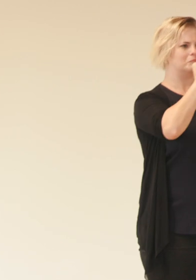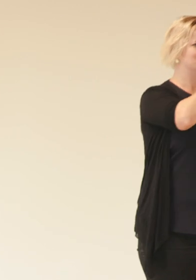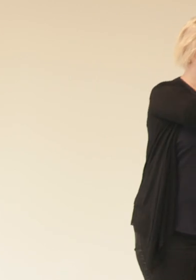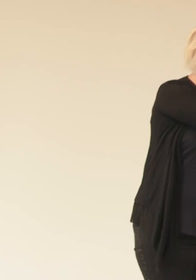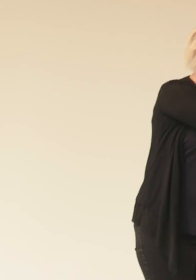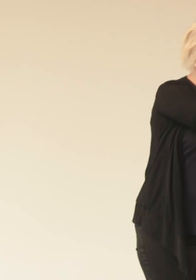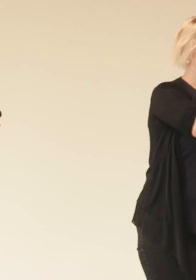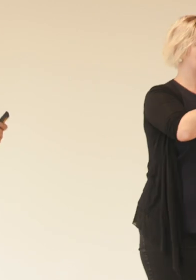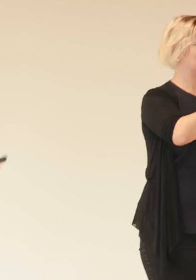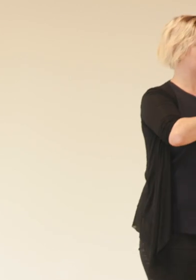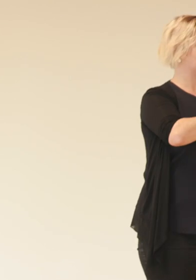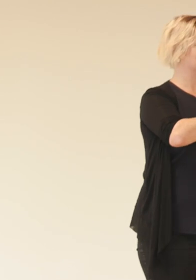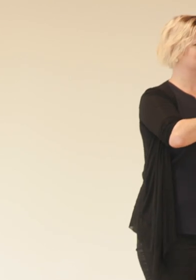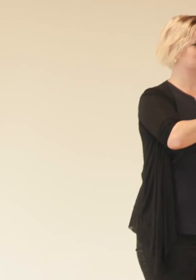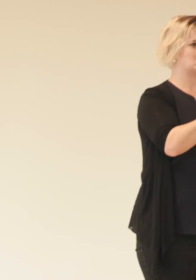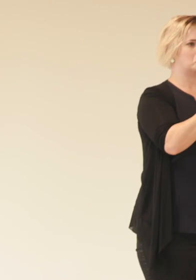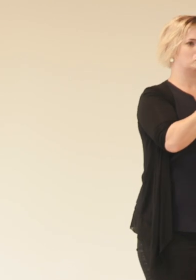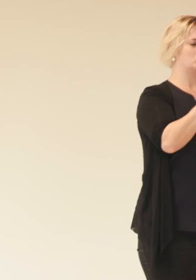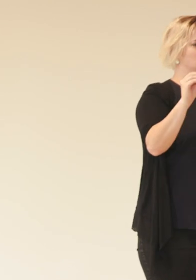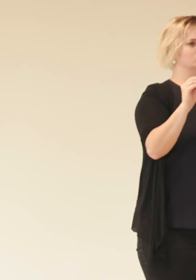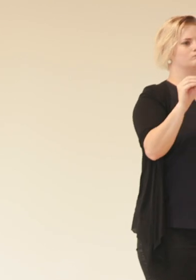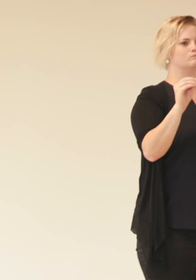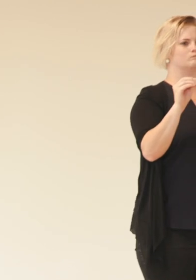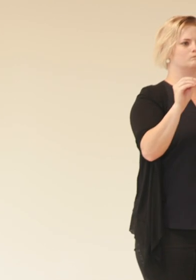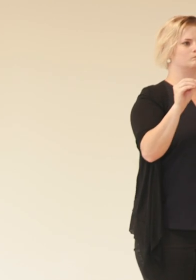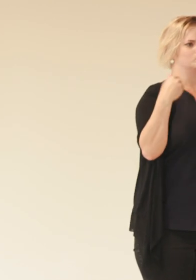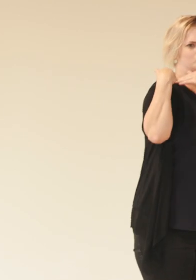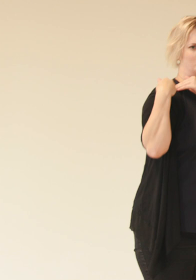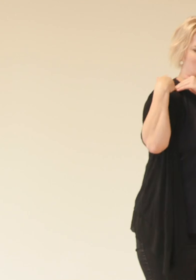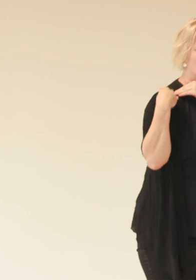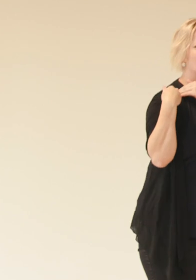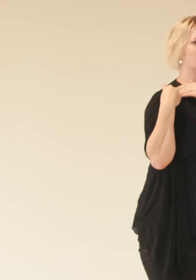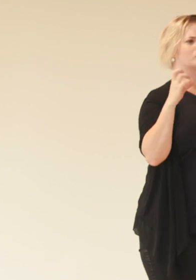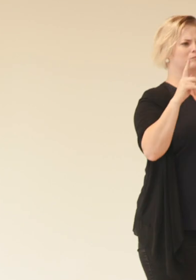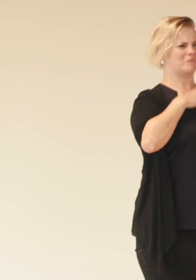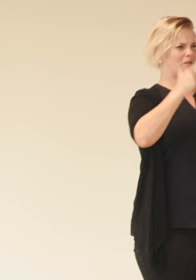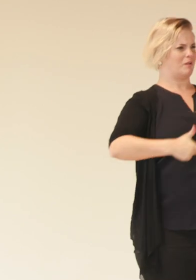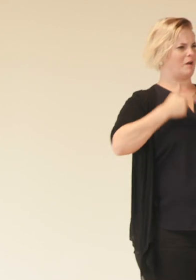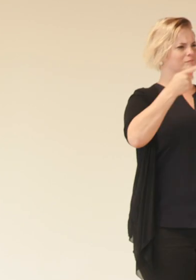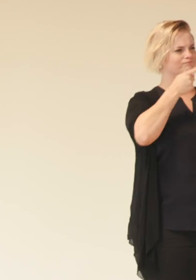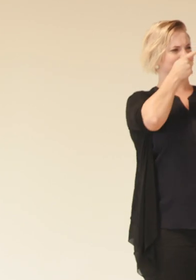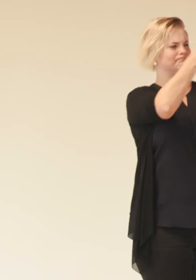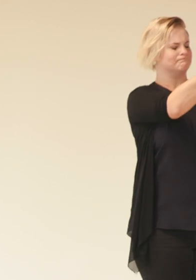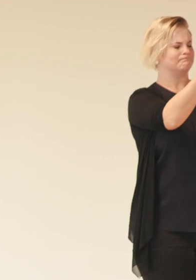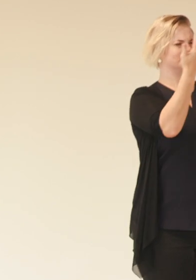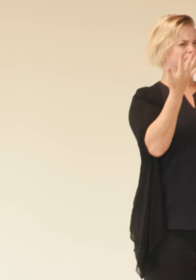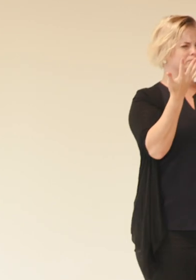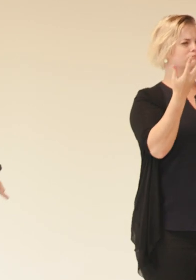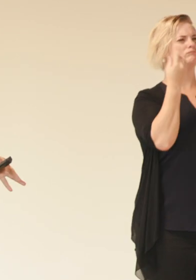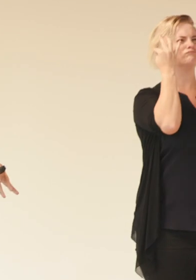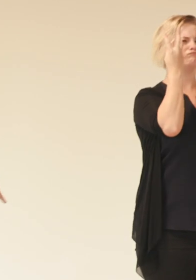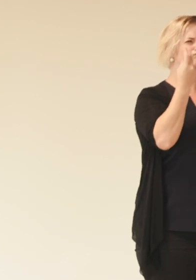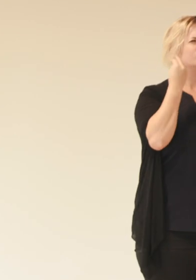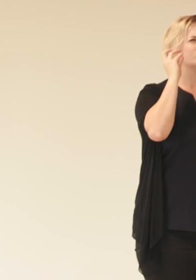city, what will my life look like, you know, what can my life be? And I was taking this opportunity of like